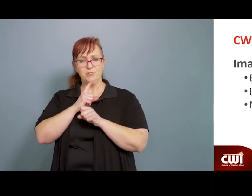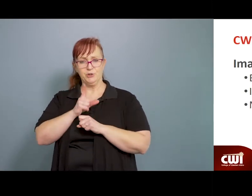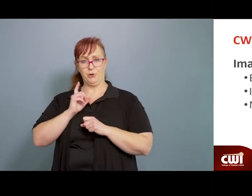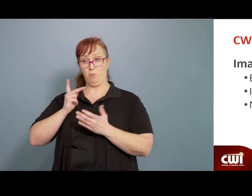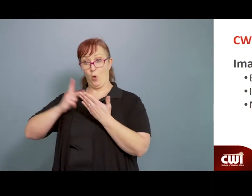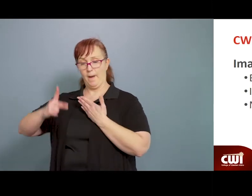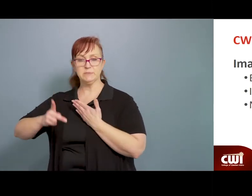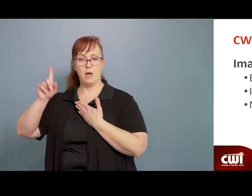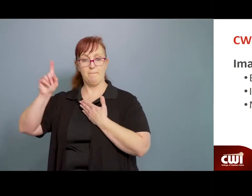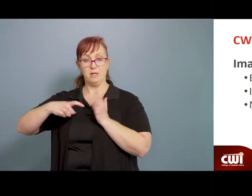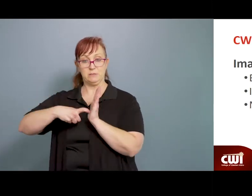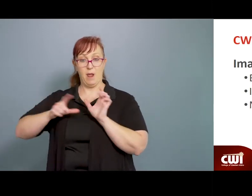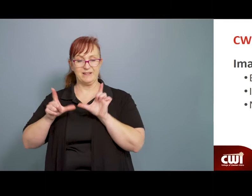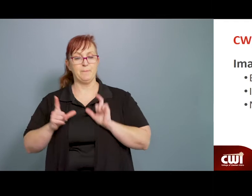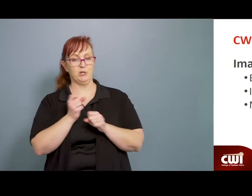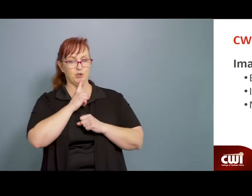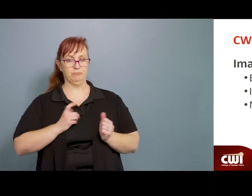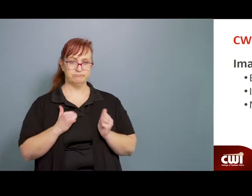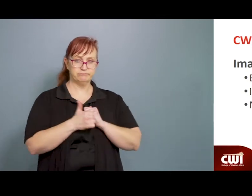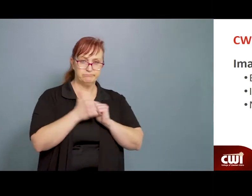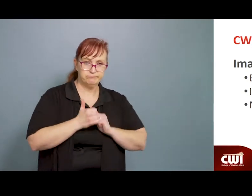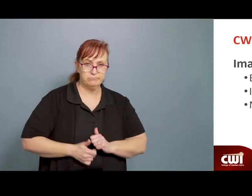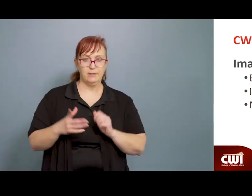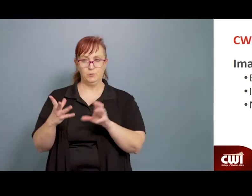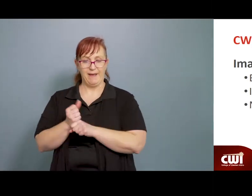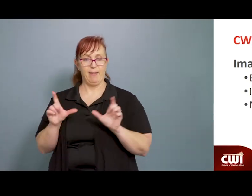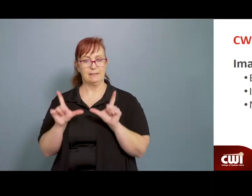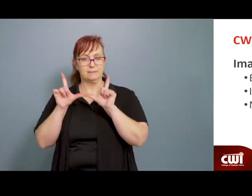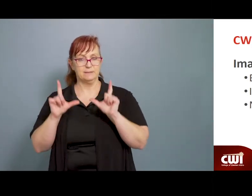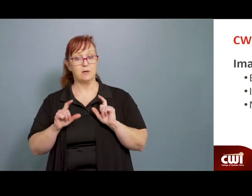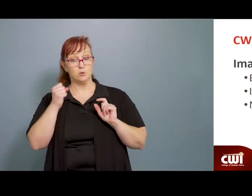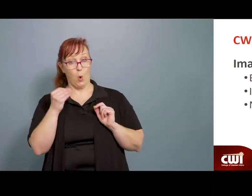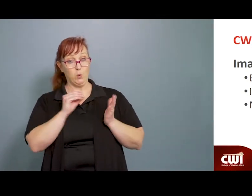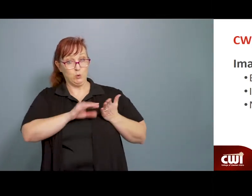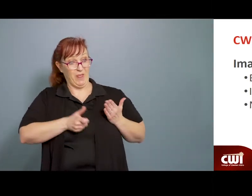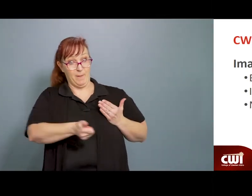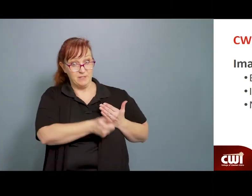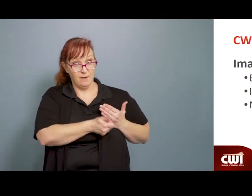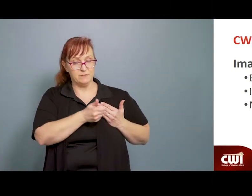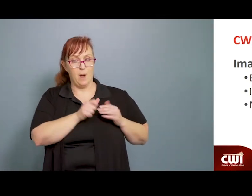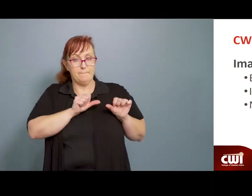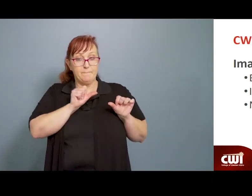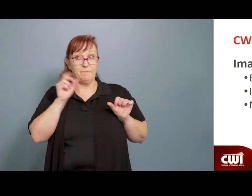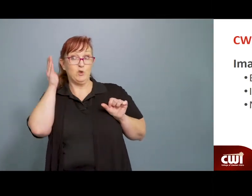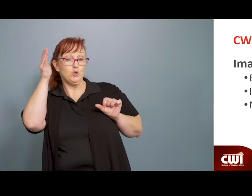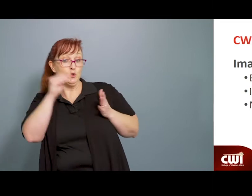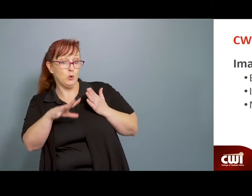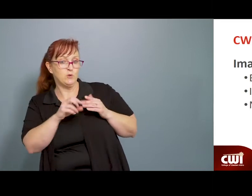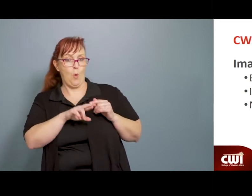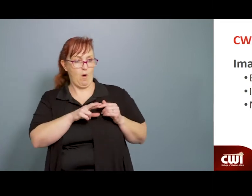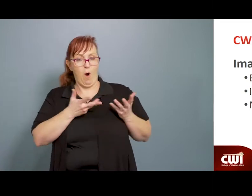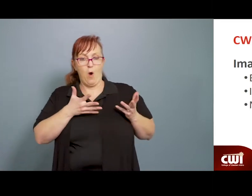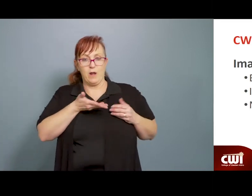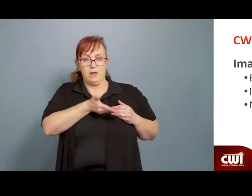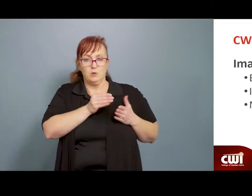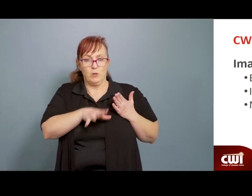it available to any student, potential or existing, and that we continually update those requirements to